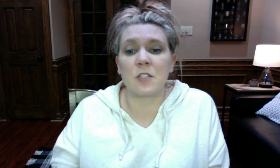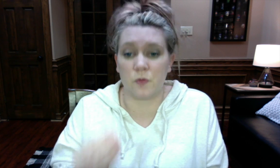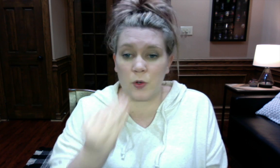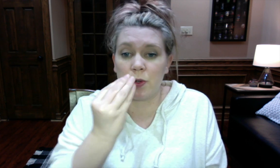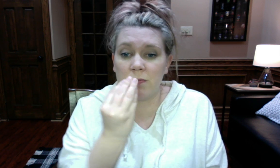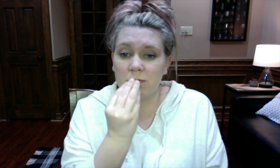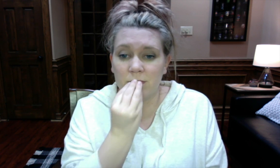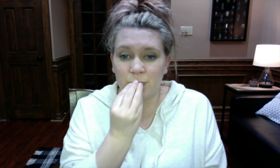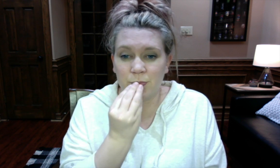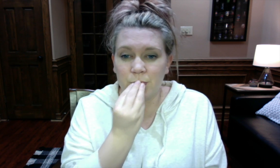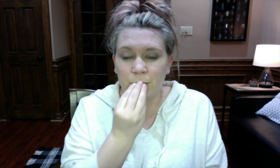food